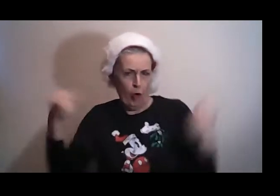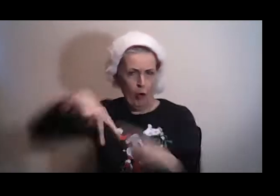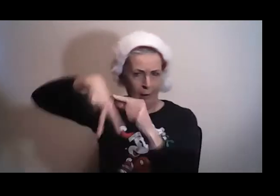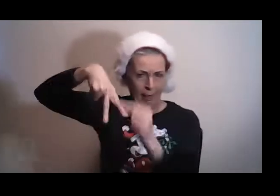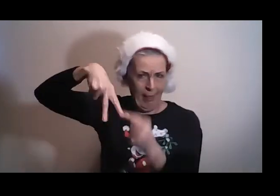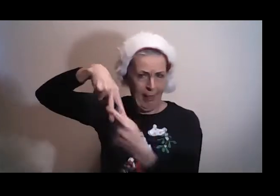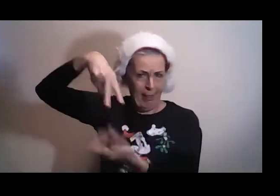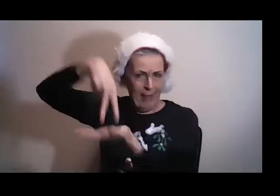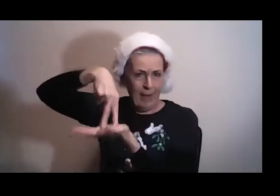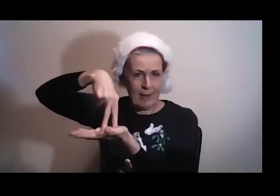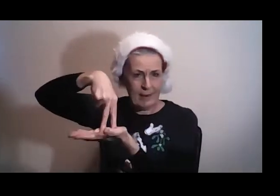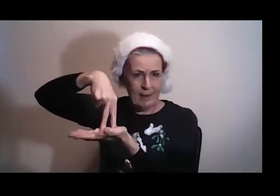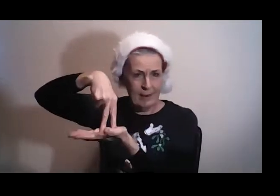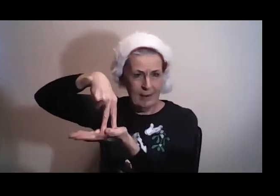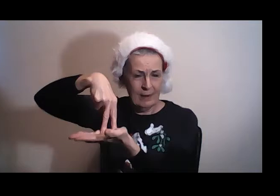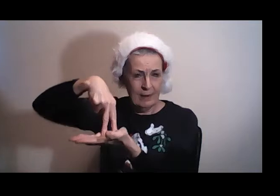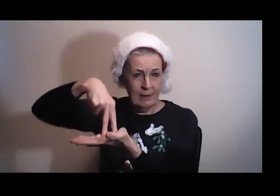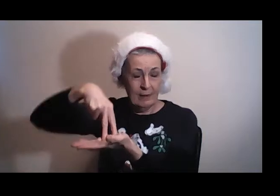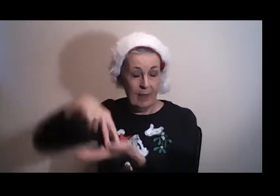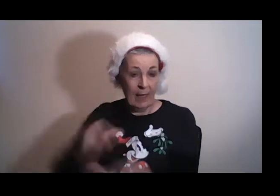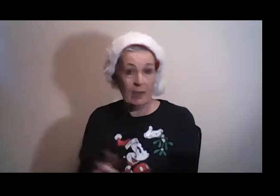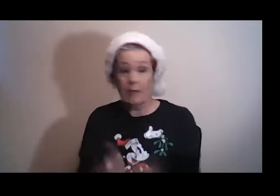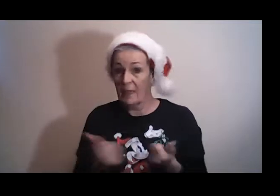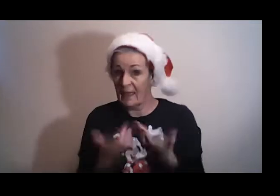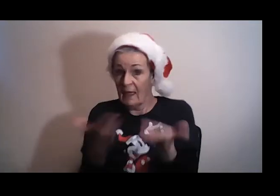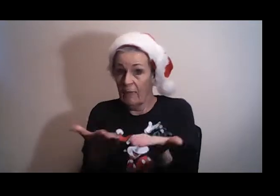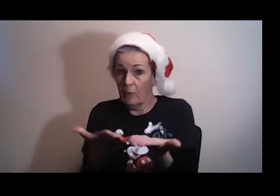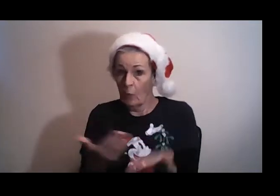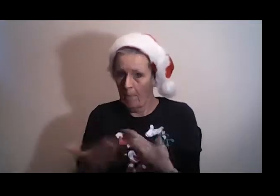also helps to increase your stamina.